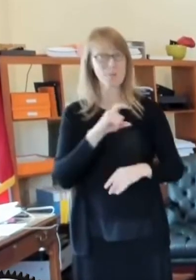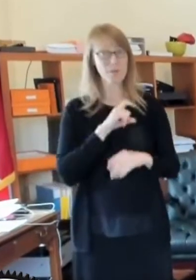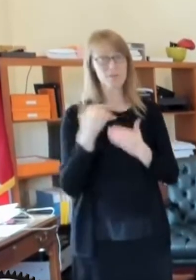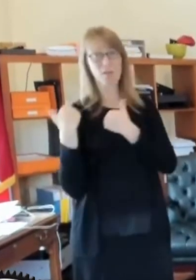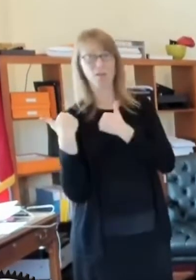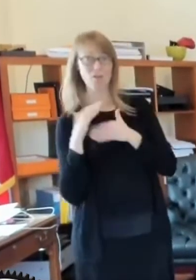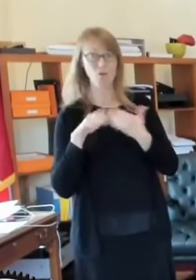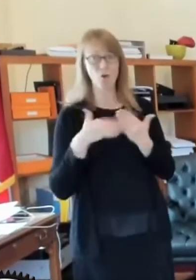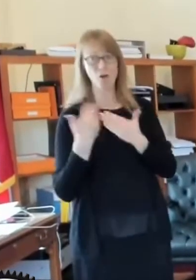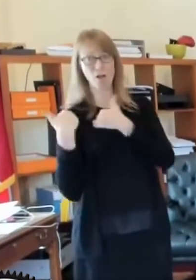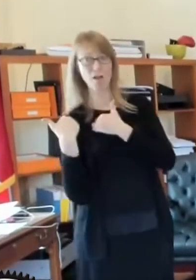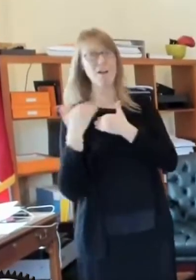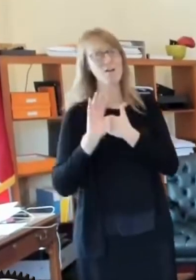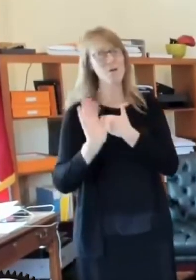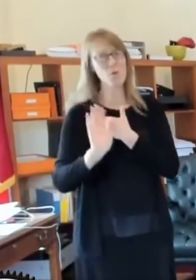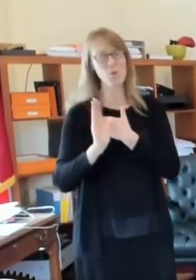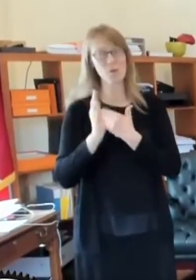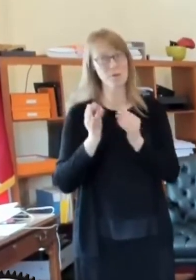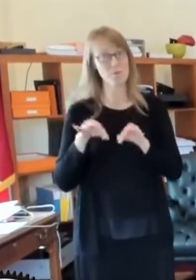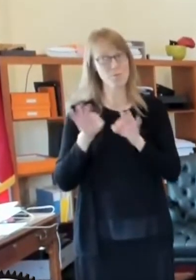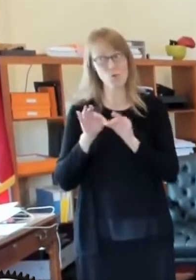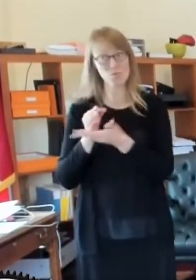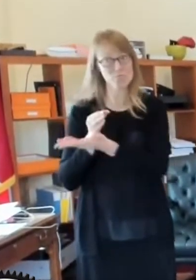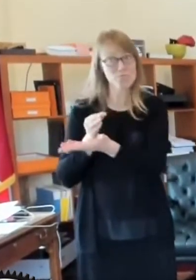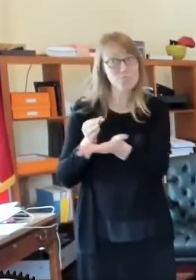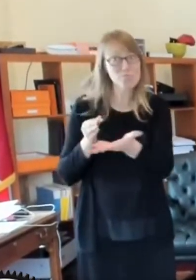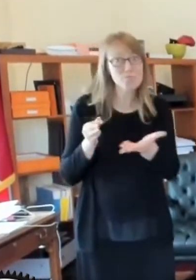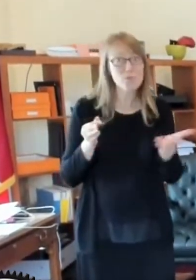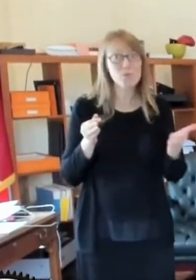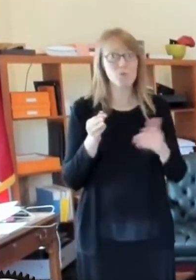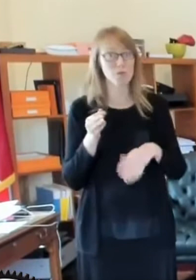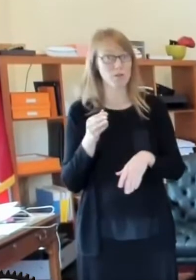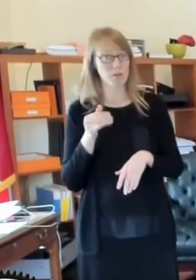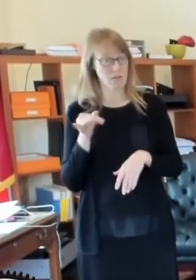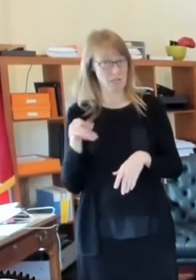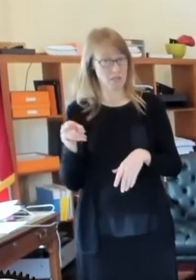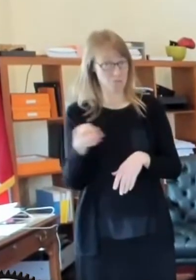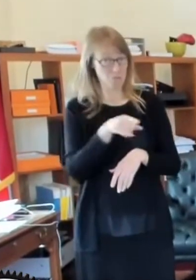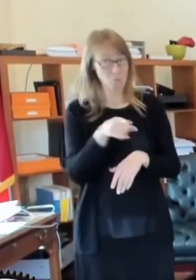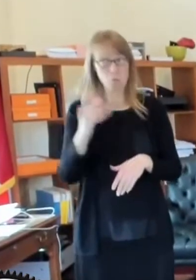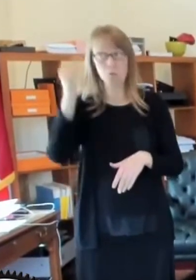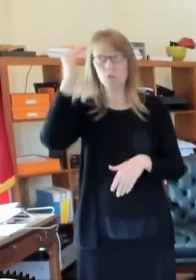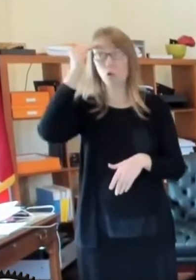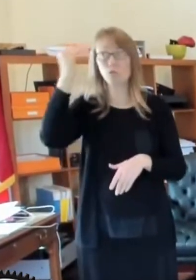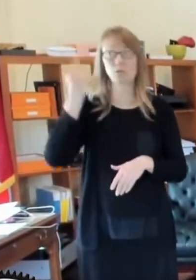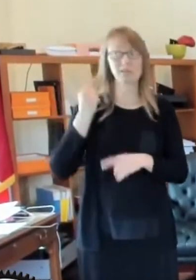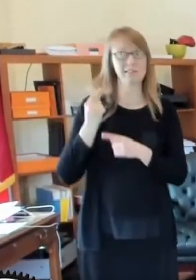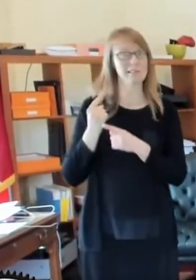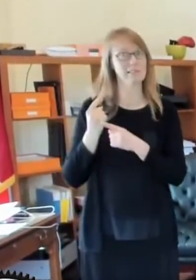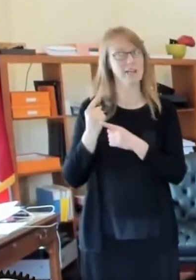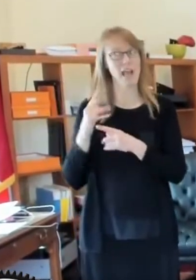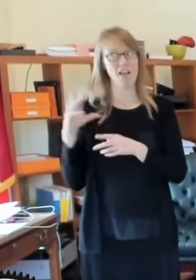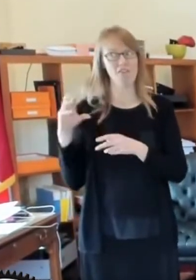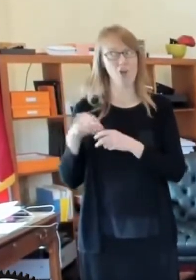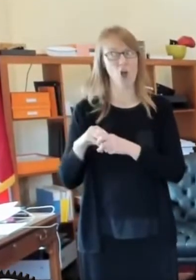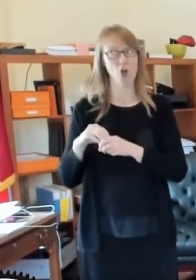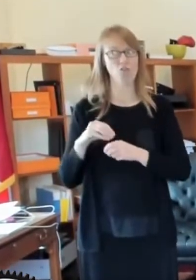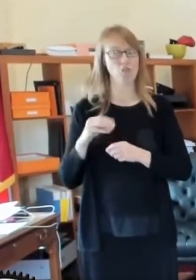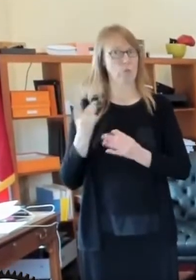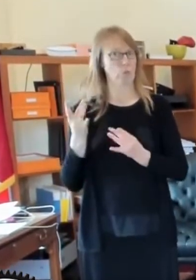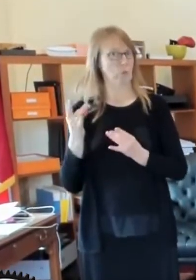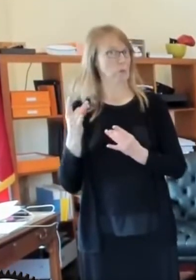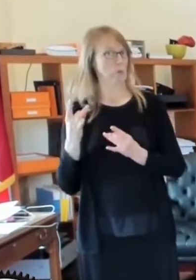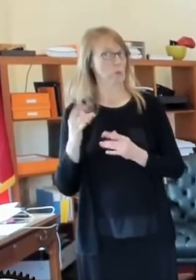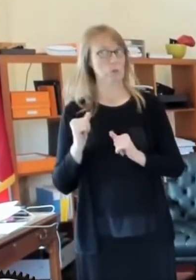know someone who is engaged in very risky behavior or engaged in a